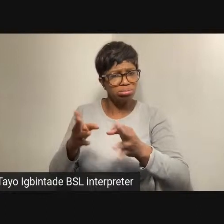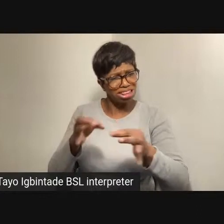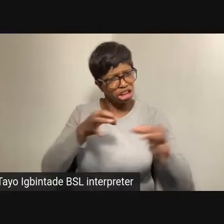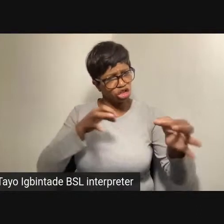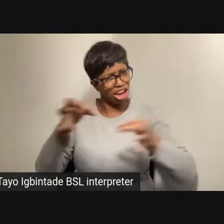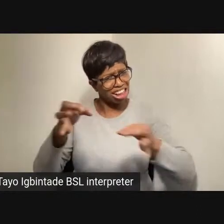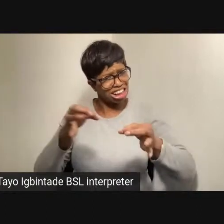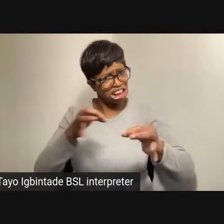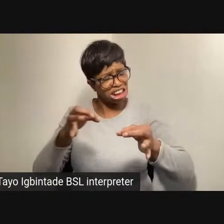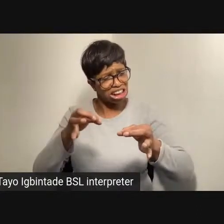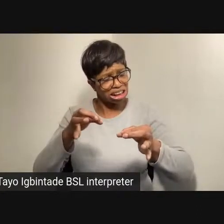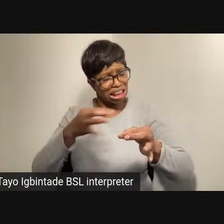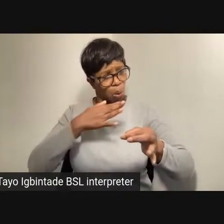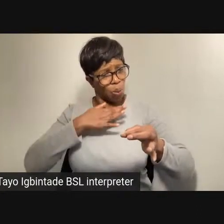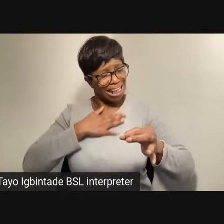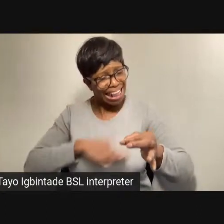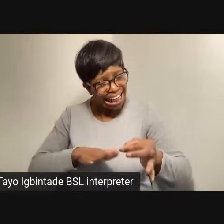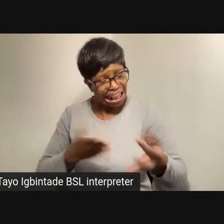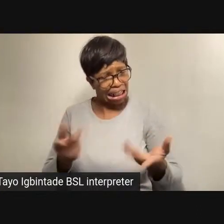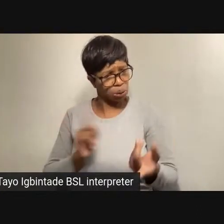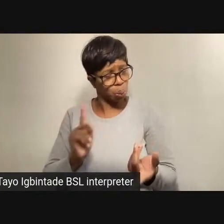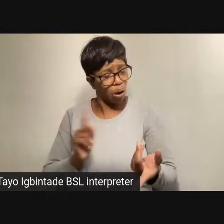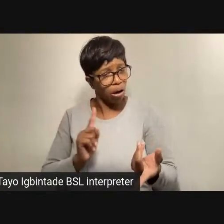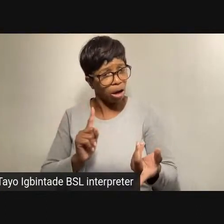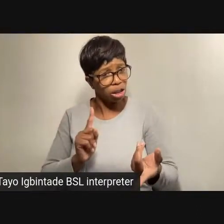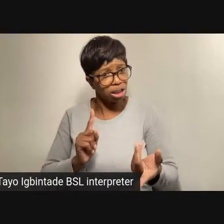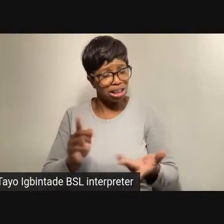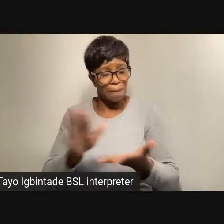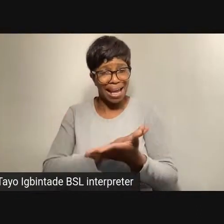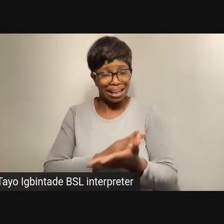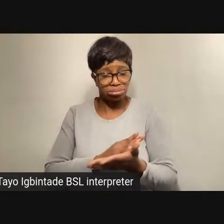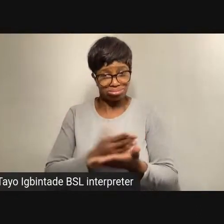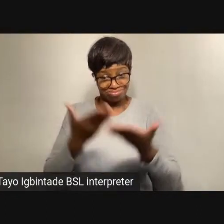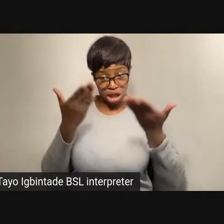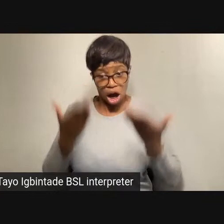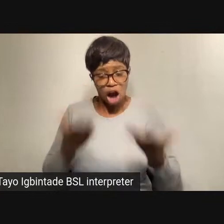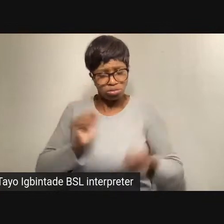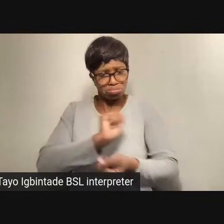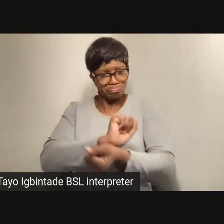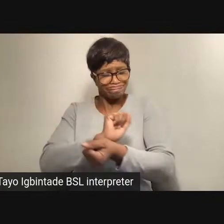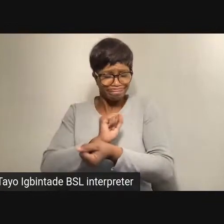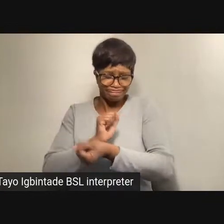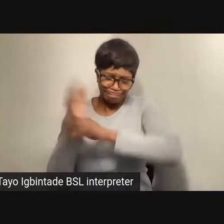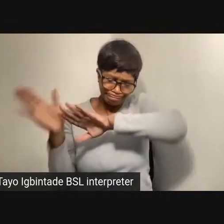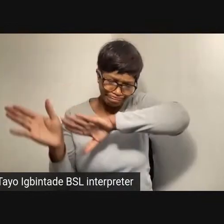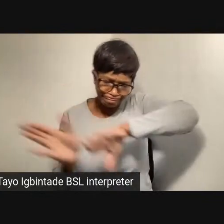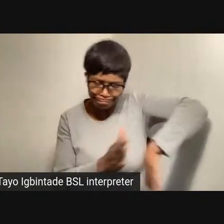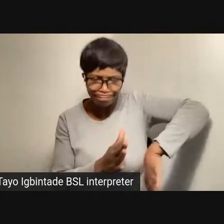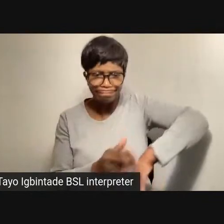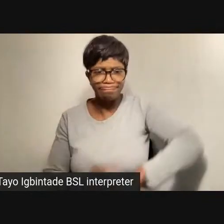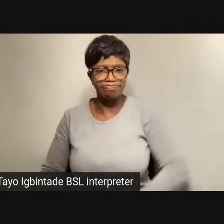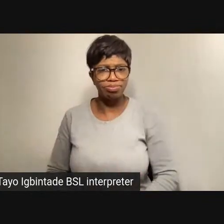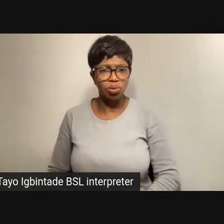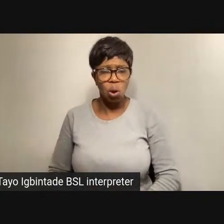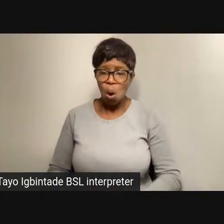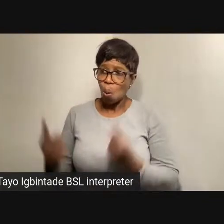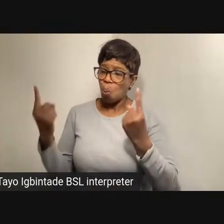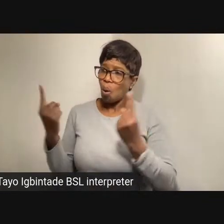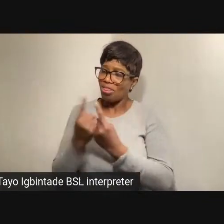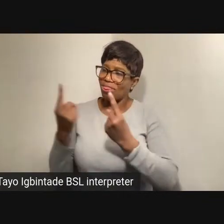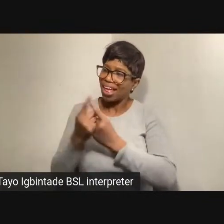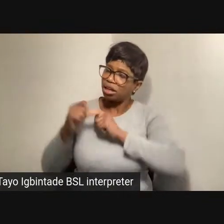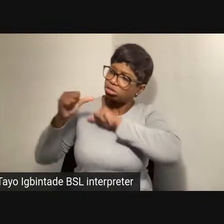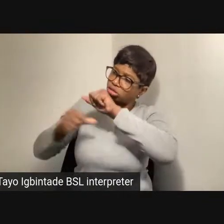to throw off the 21st century shackles now? And what batons are we passing